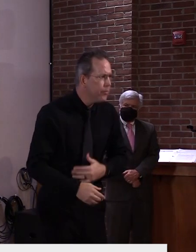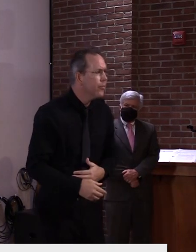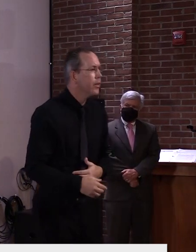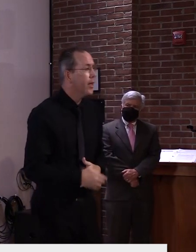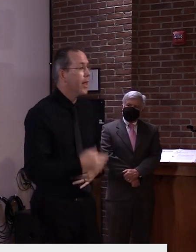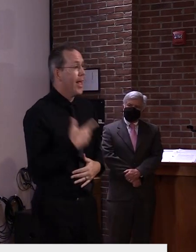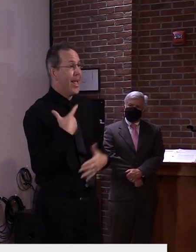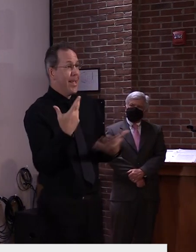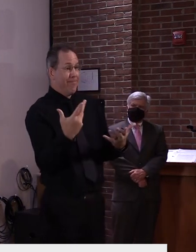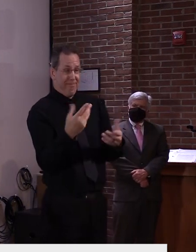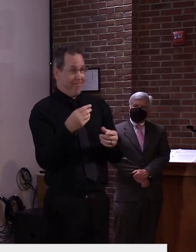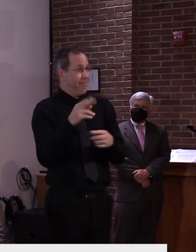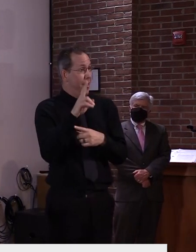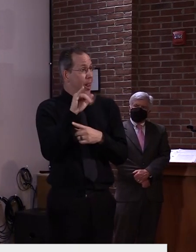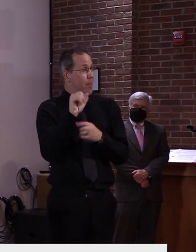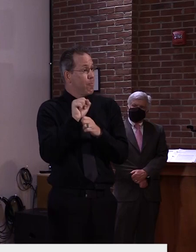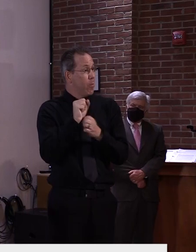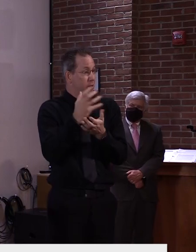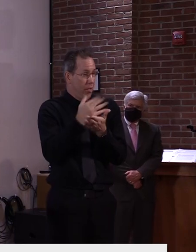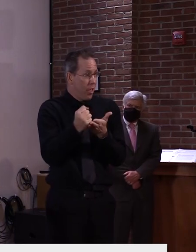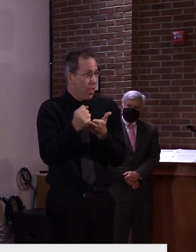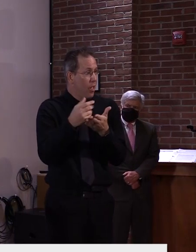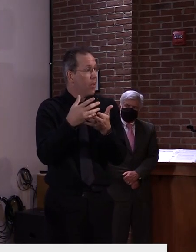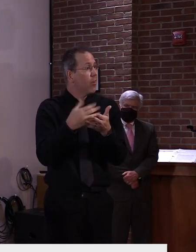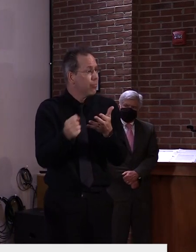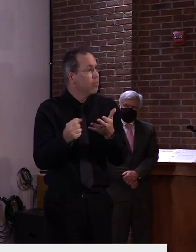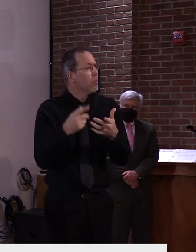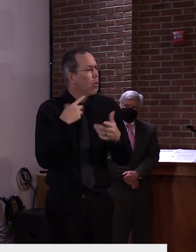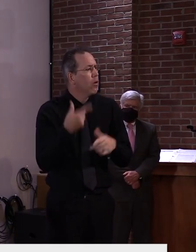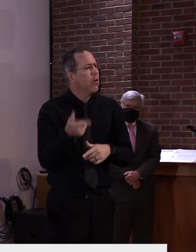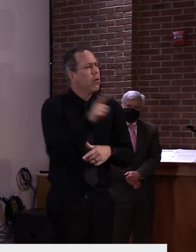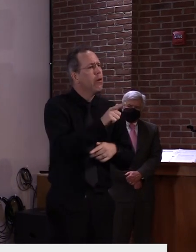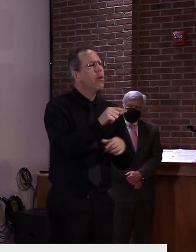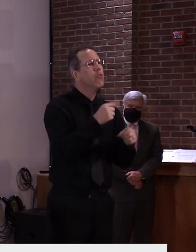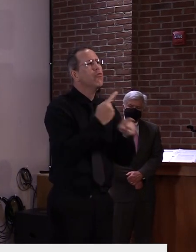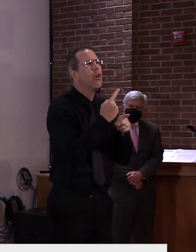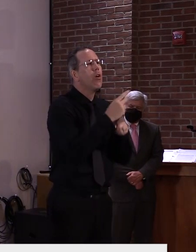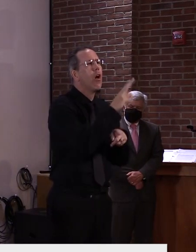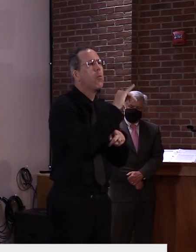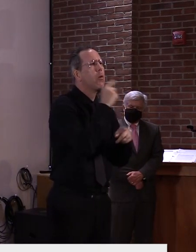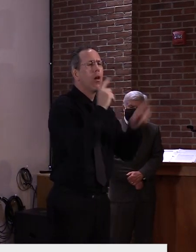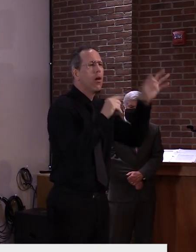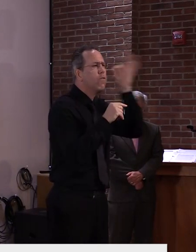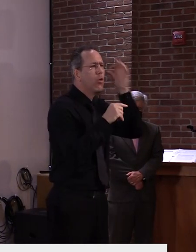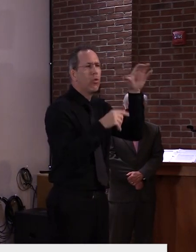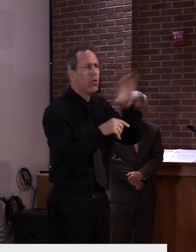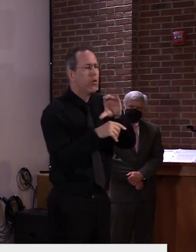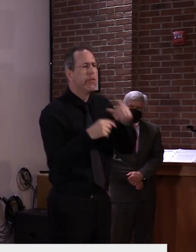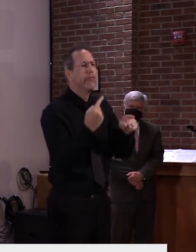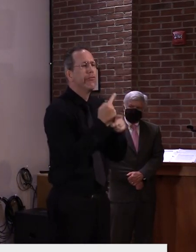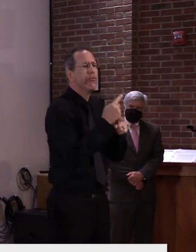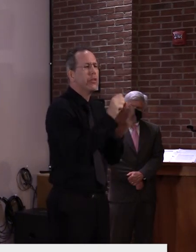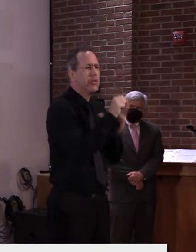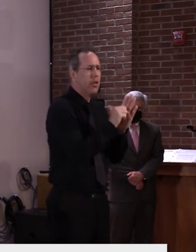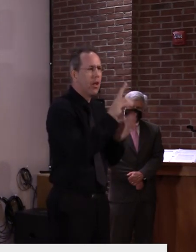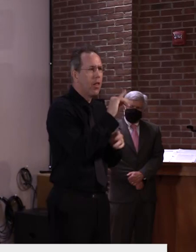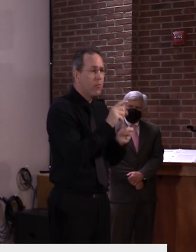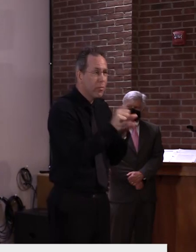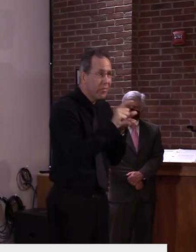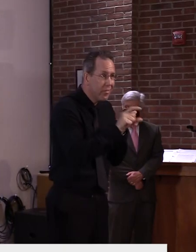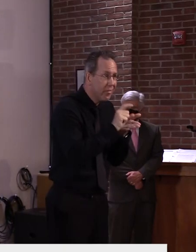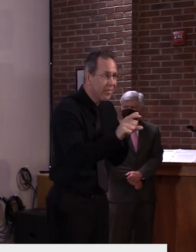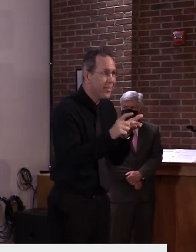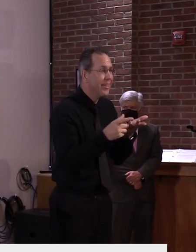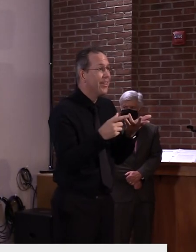It's just the additional $600 on top of that. I still believe that there will be some sort of agreement